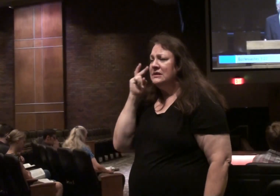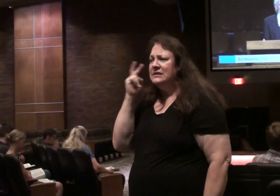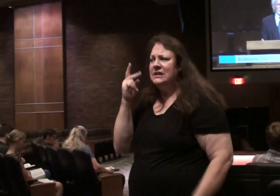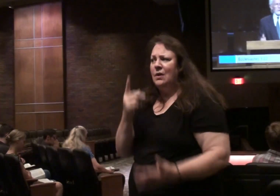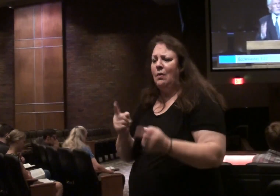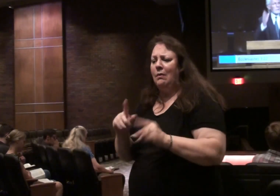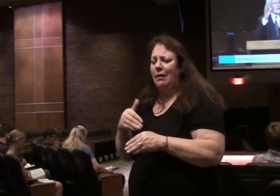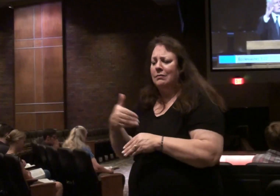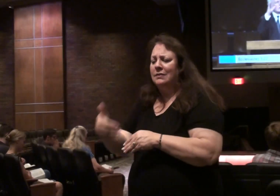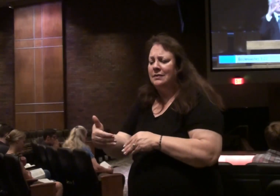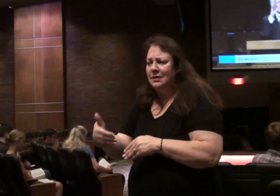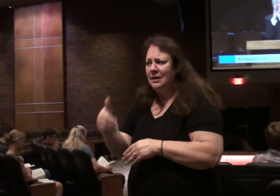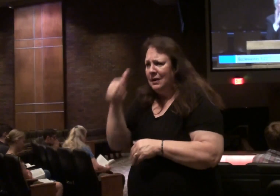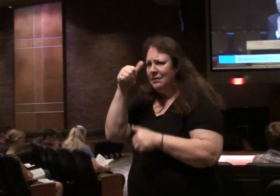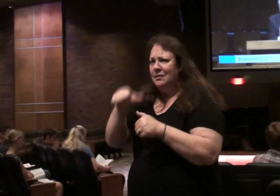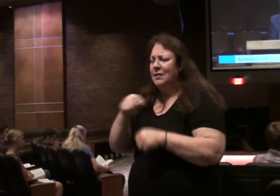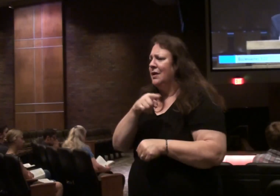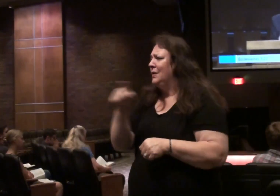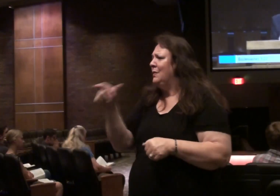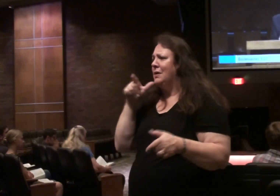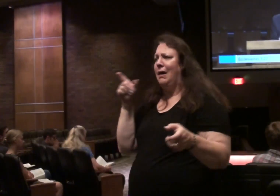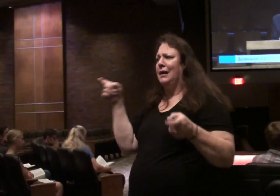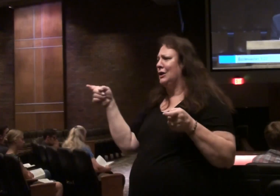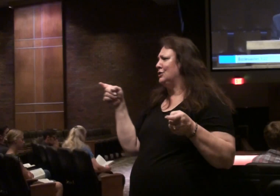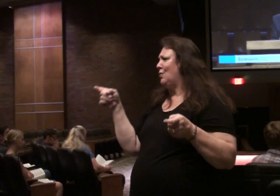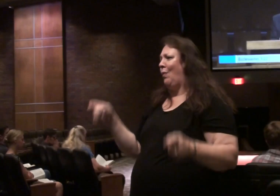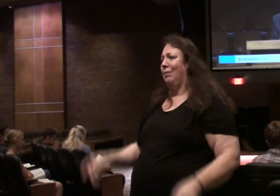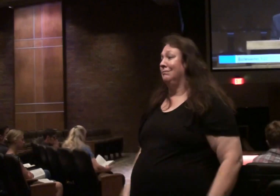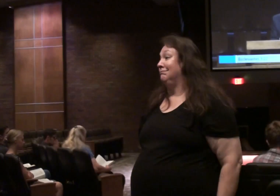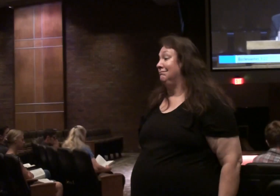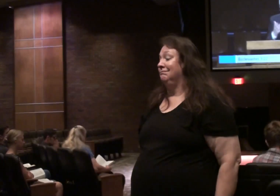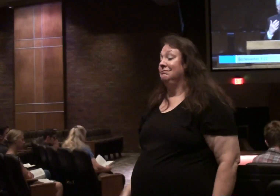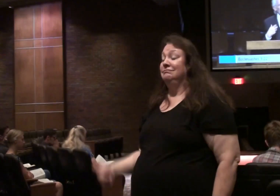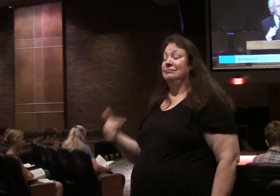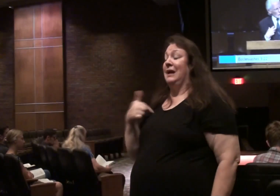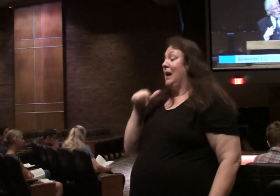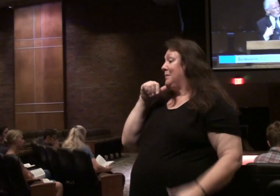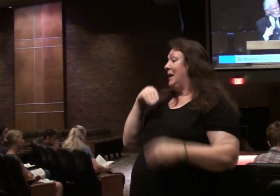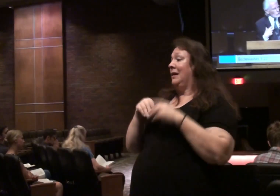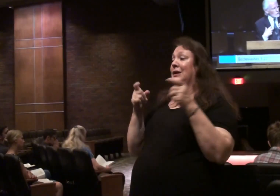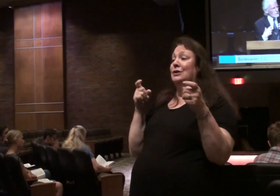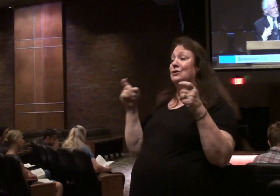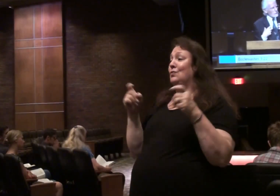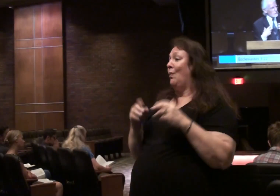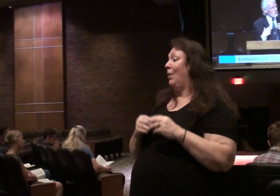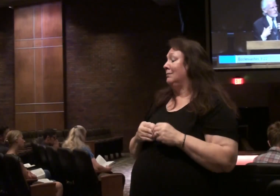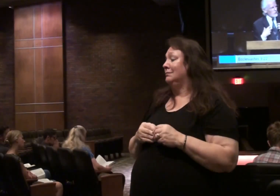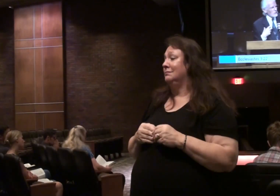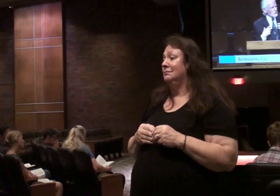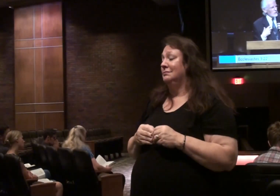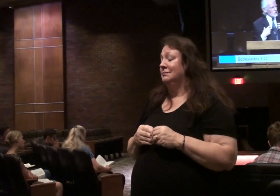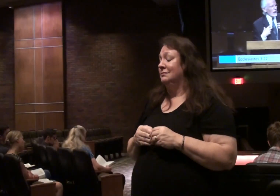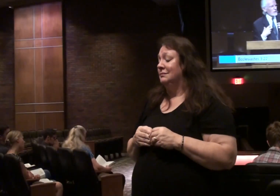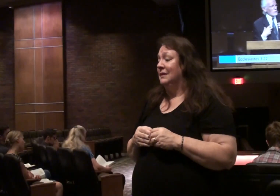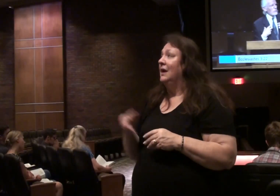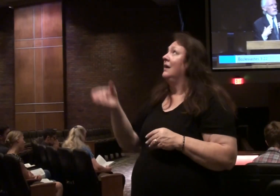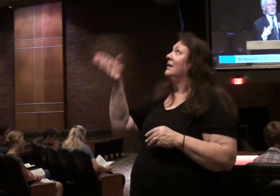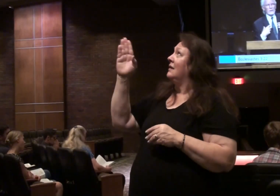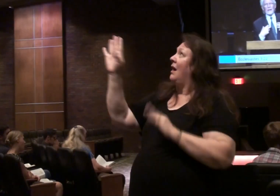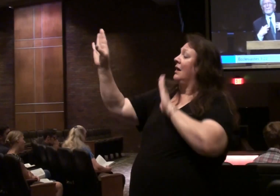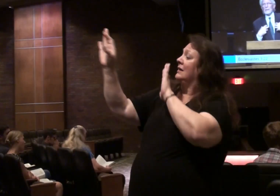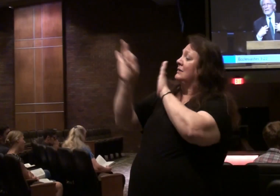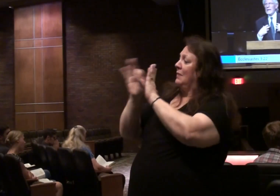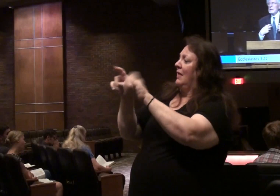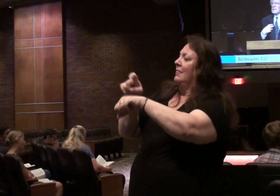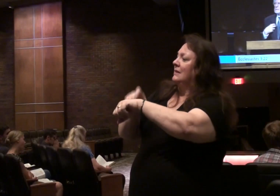will occur after him? Reminder, you're not in control. I'm not in control. God has appointed